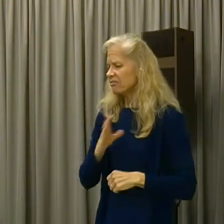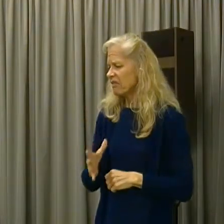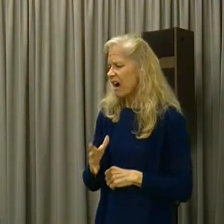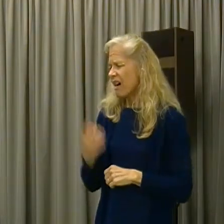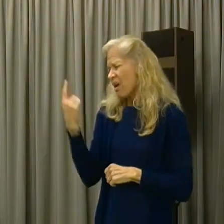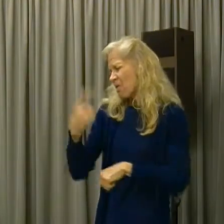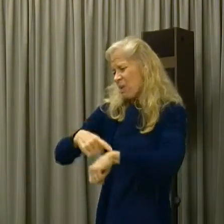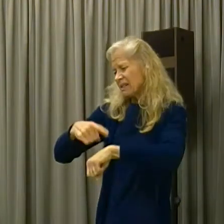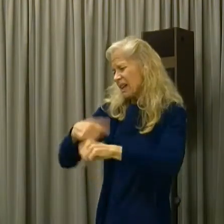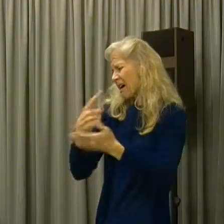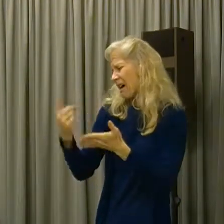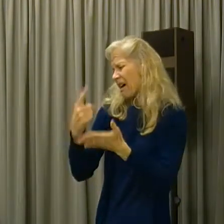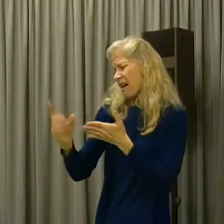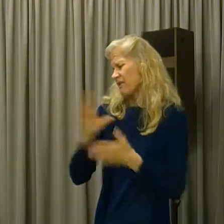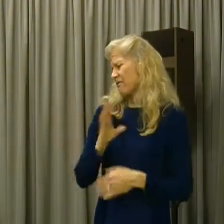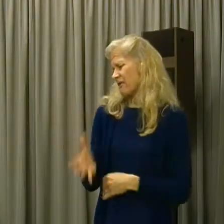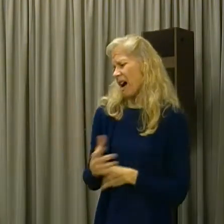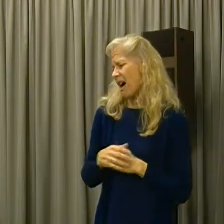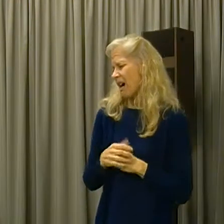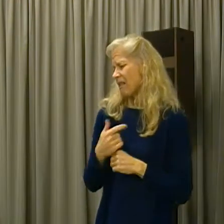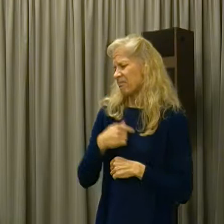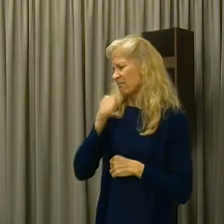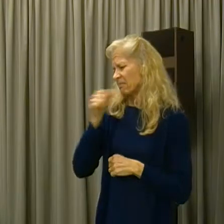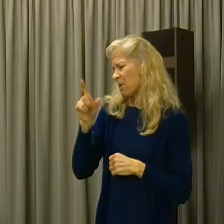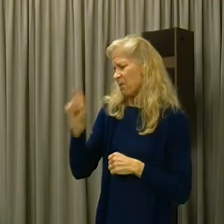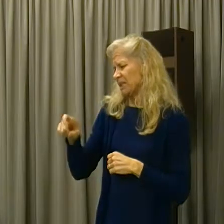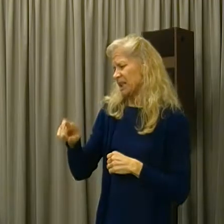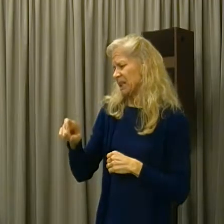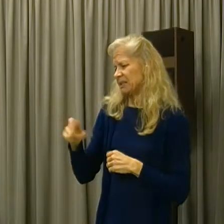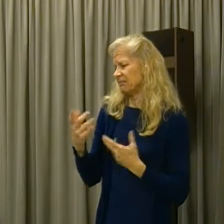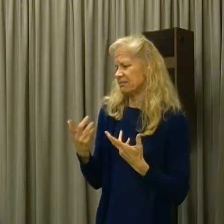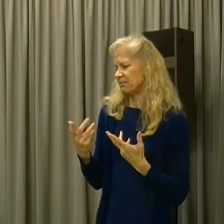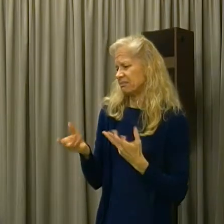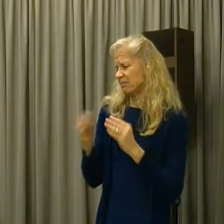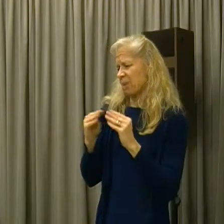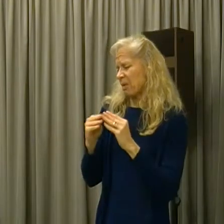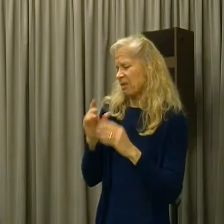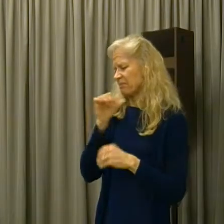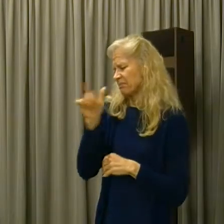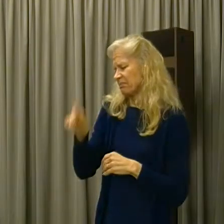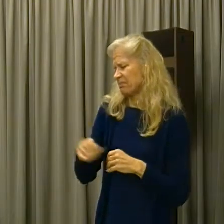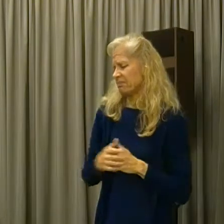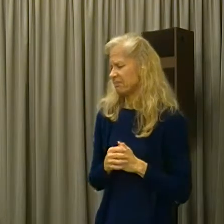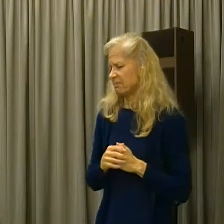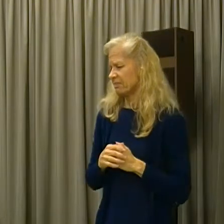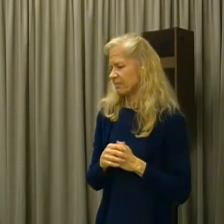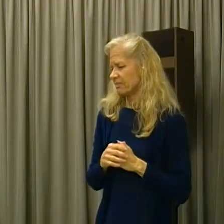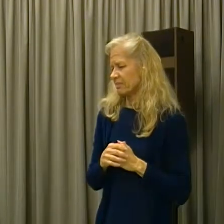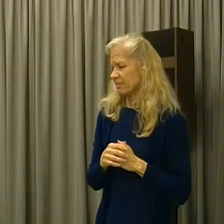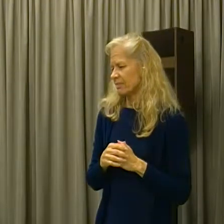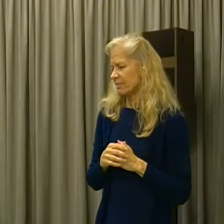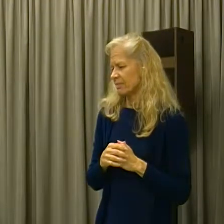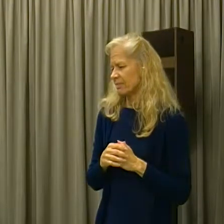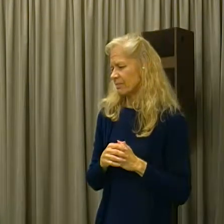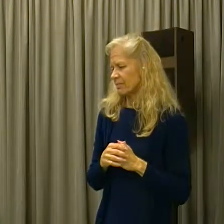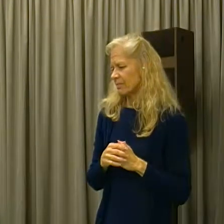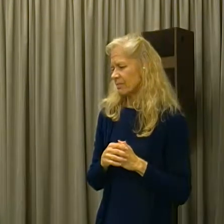Why? Because the believers need for edification, and there's a blessing there. And so there's that